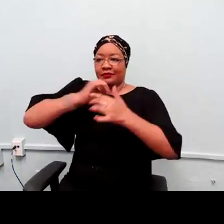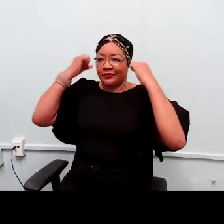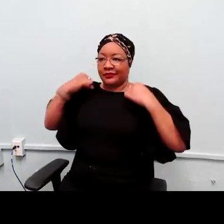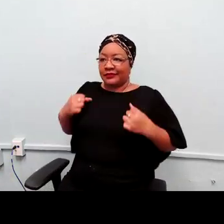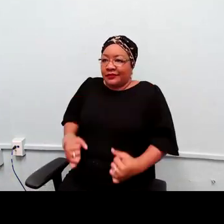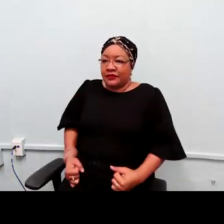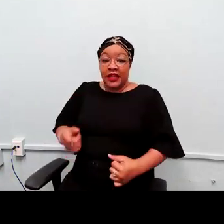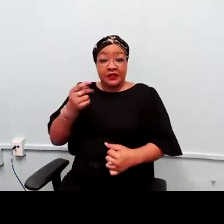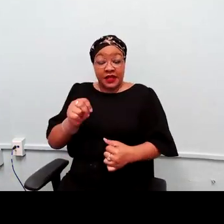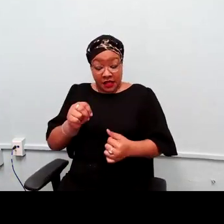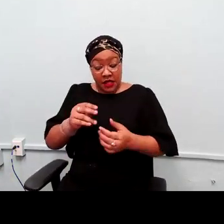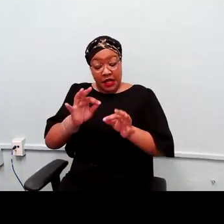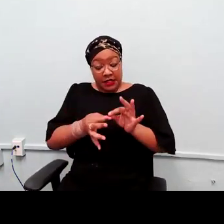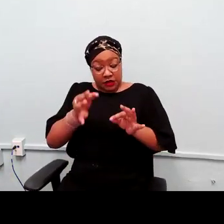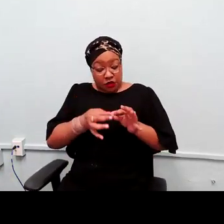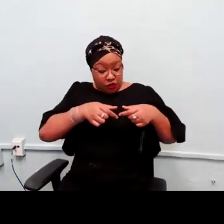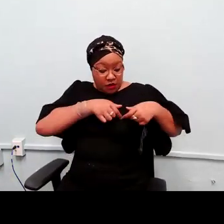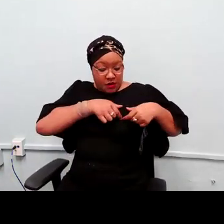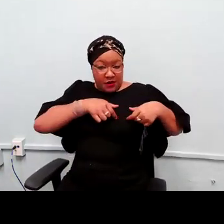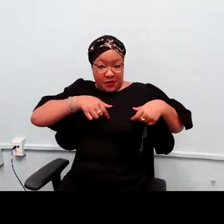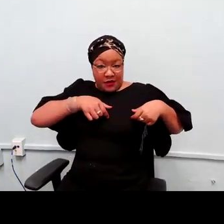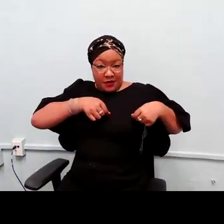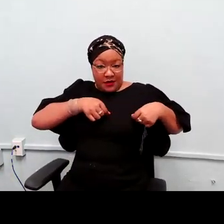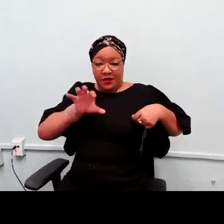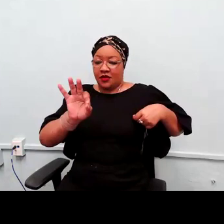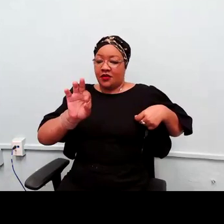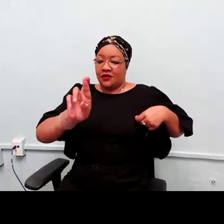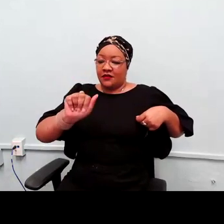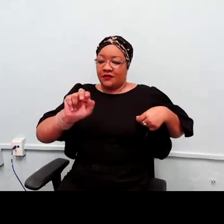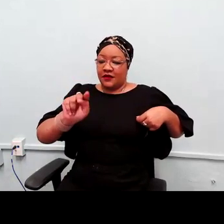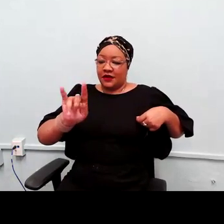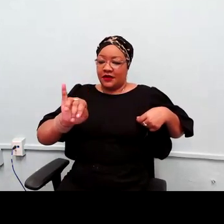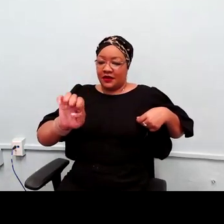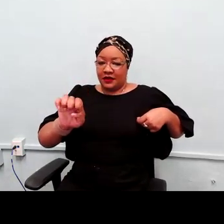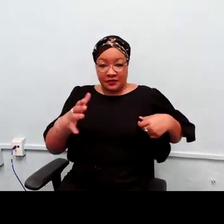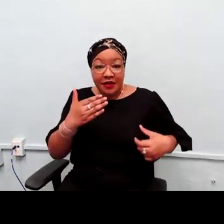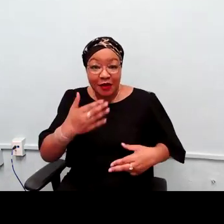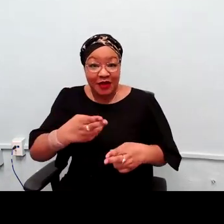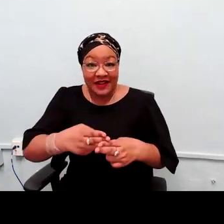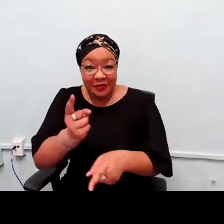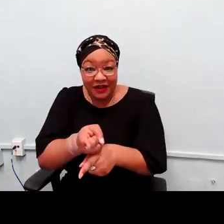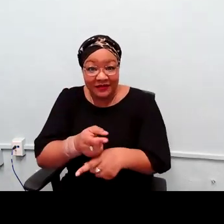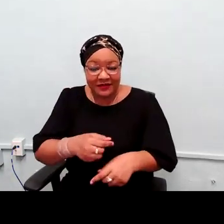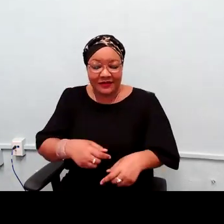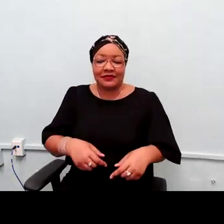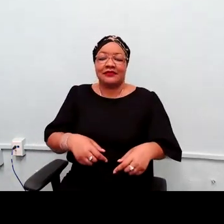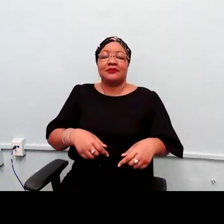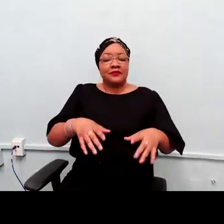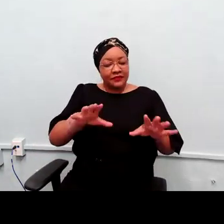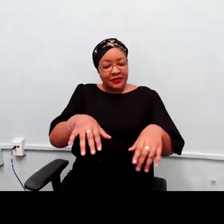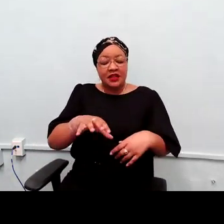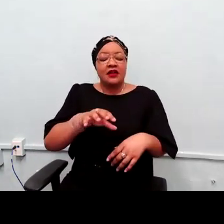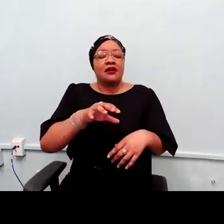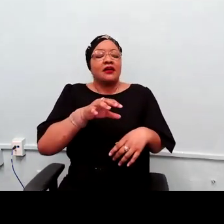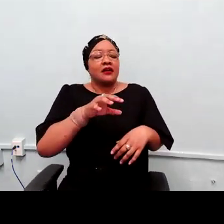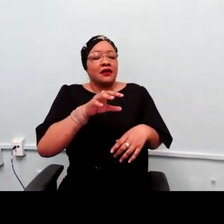on a name tag. Frankie, he laughed. Es un buen nombre, no? Taylor watched Enrique check out the